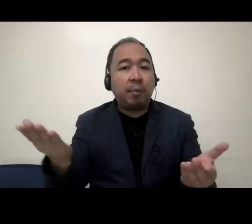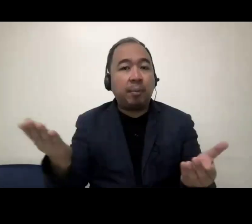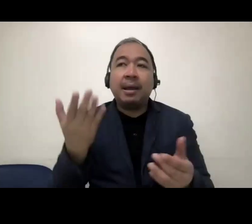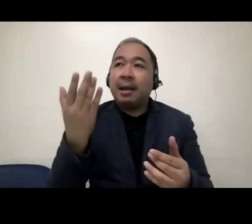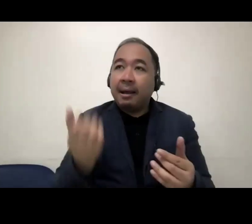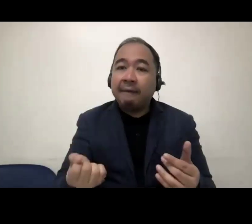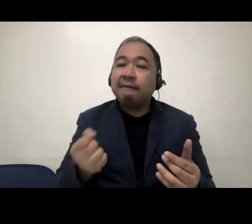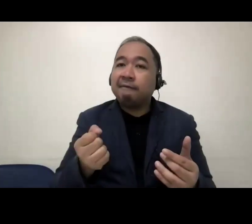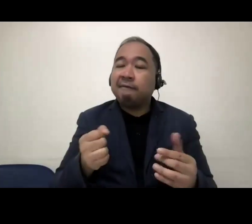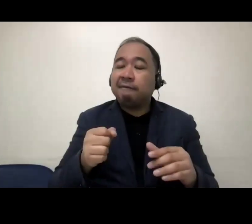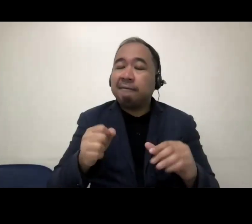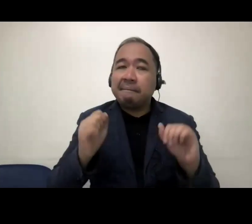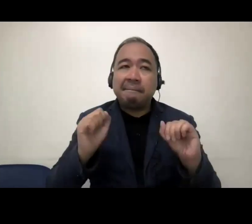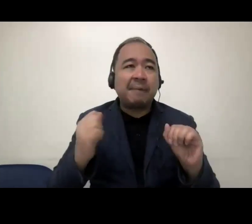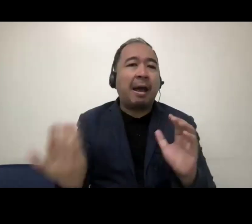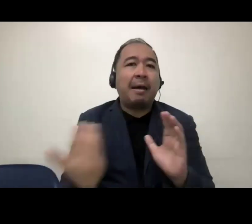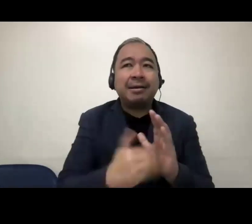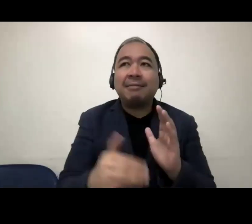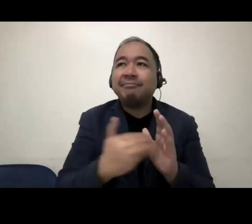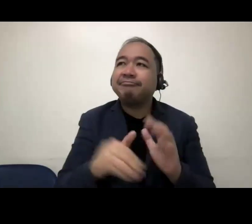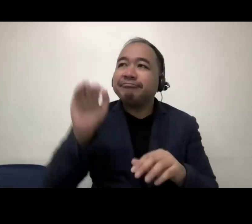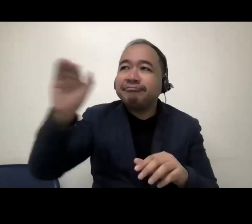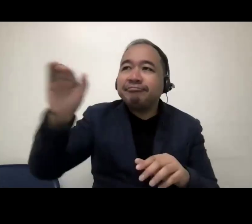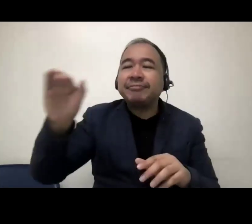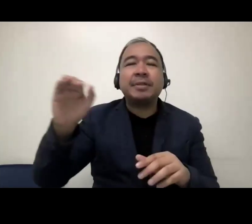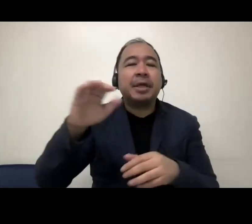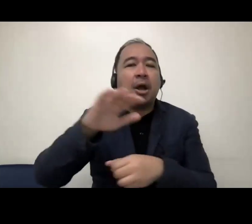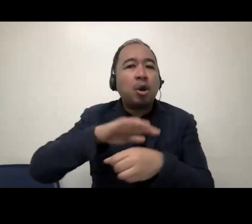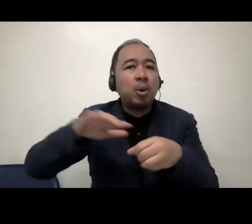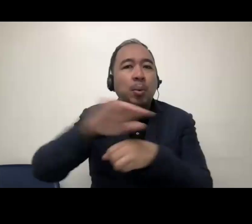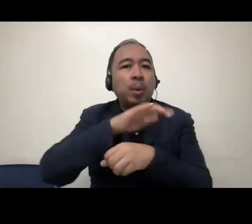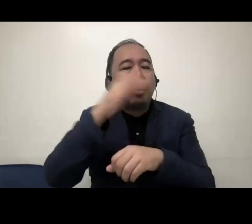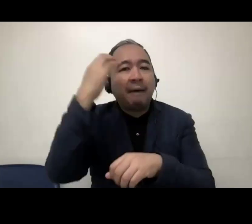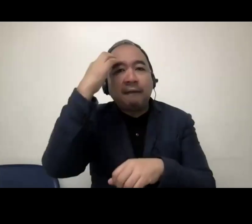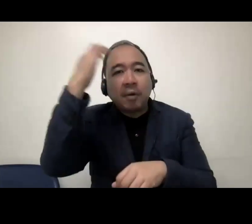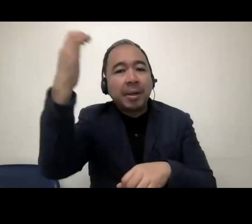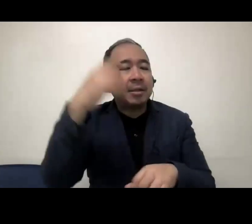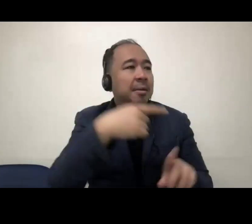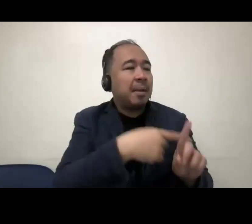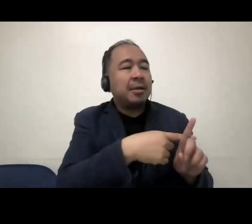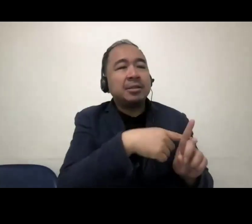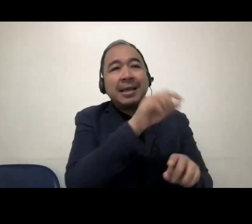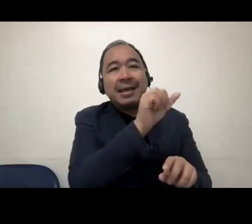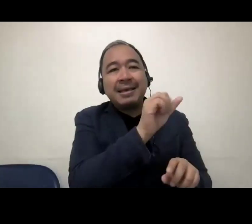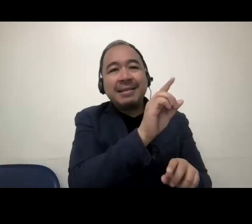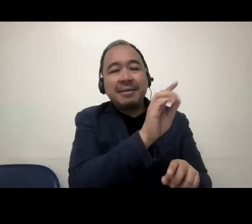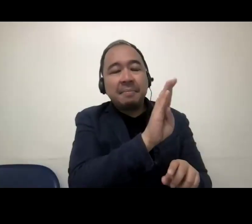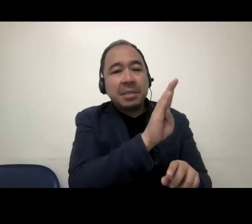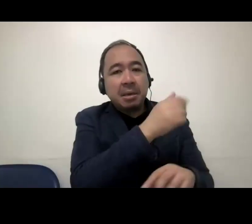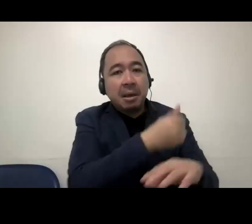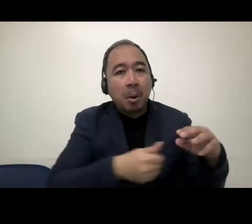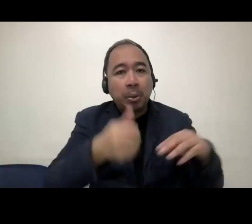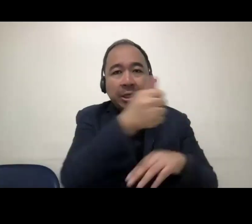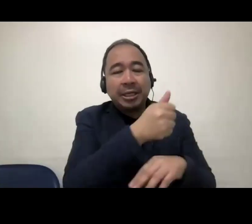repeated representations to the local authorities, and of late also to the Asian Development Bank authorities. And